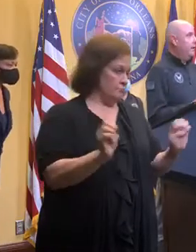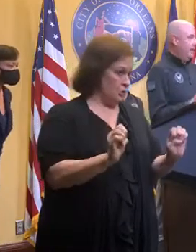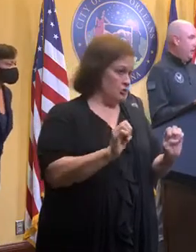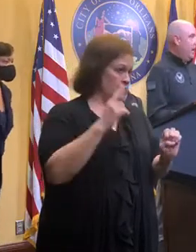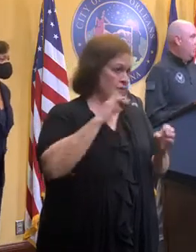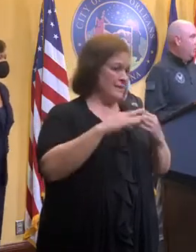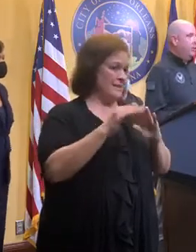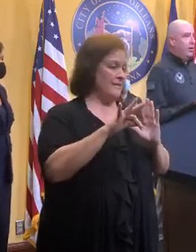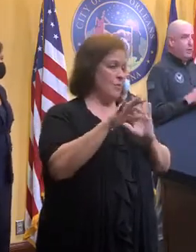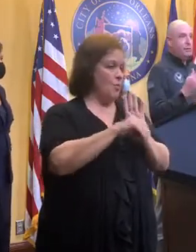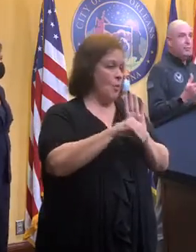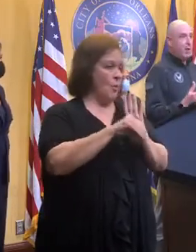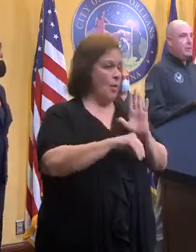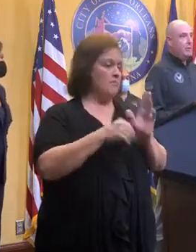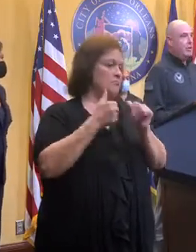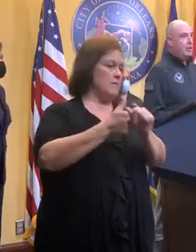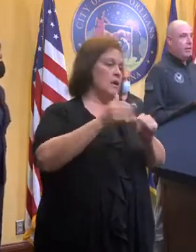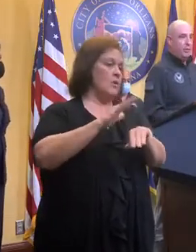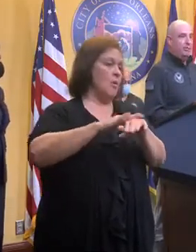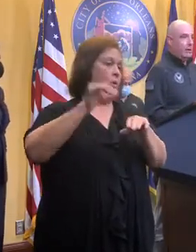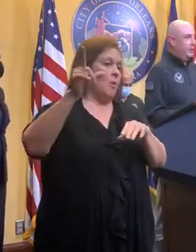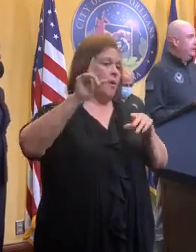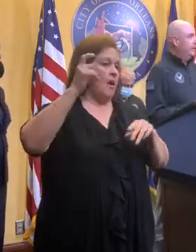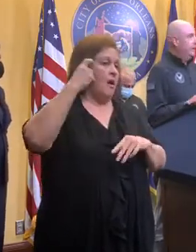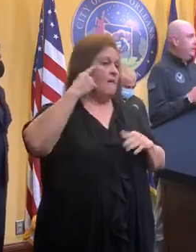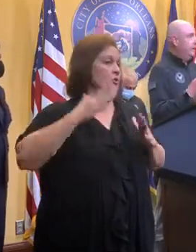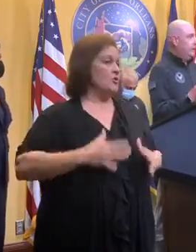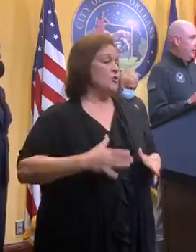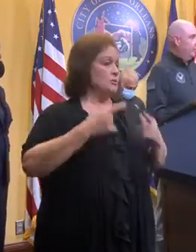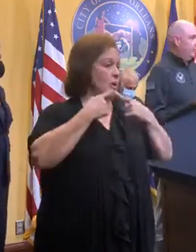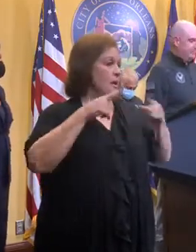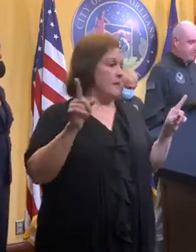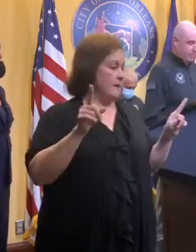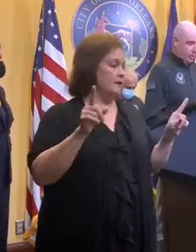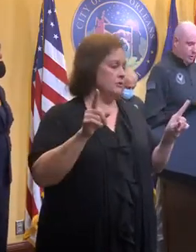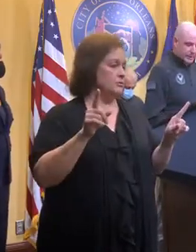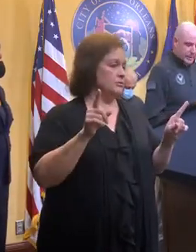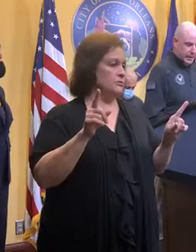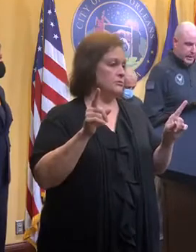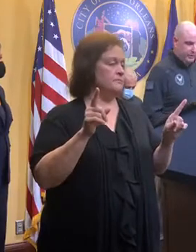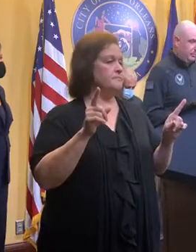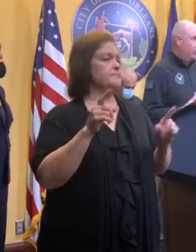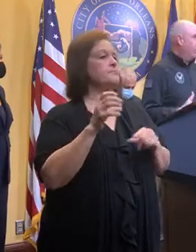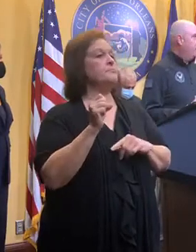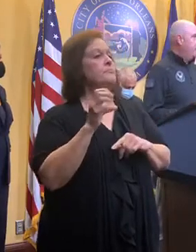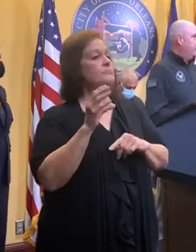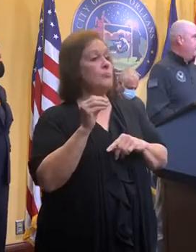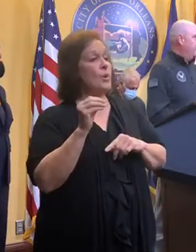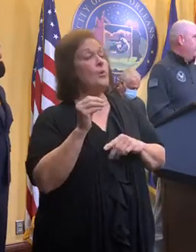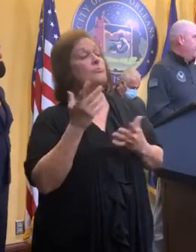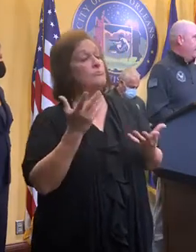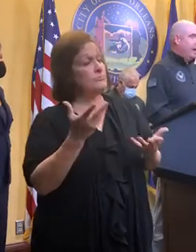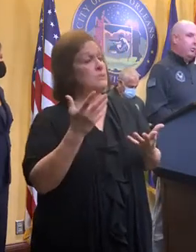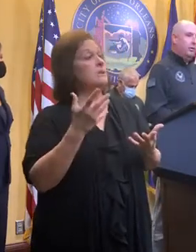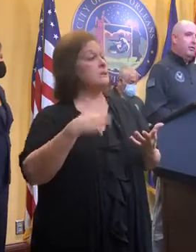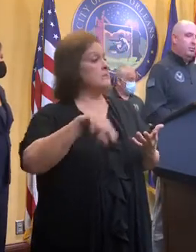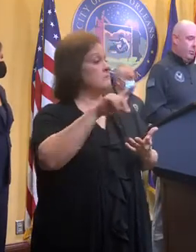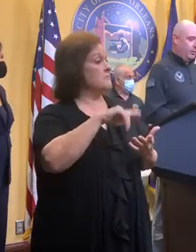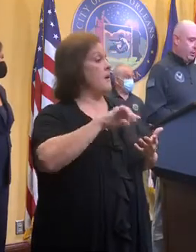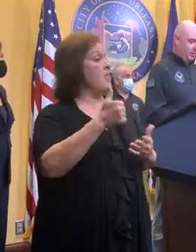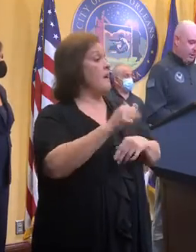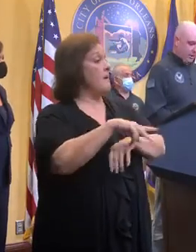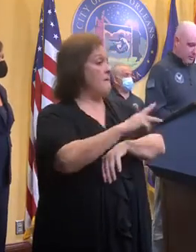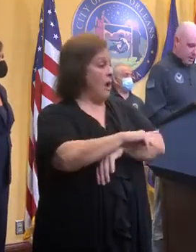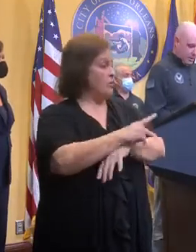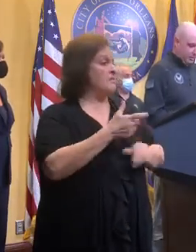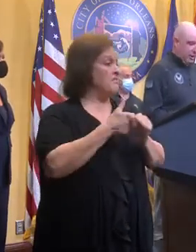Orleans in line with the governor's proclamation that was signed by the governor. So it seems that all the parishes are falling in line